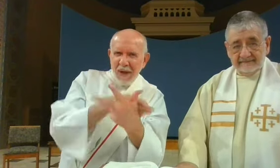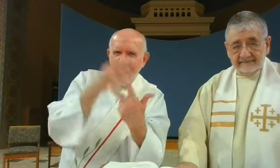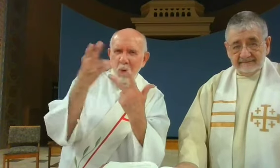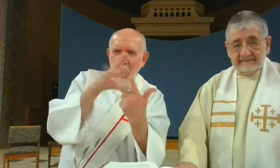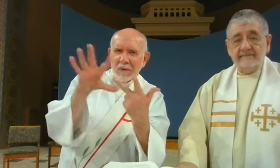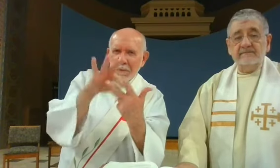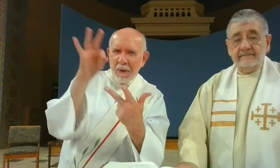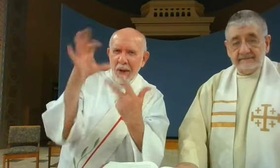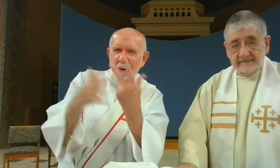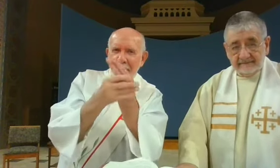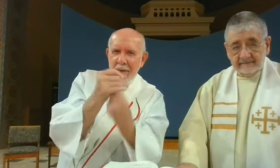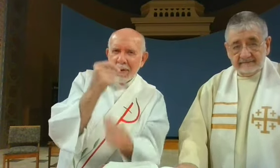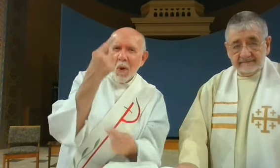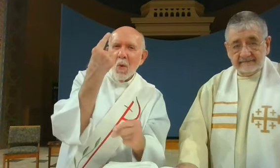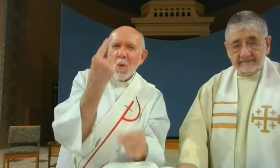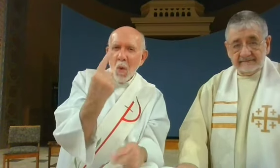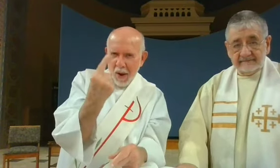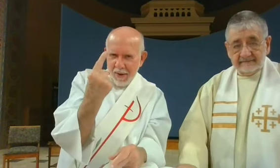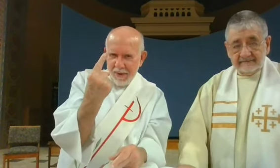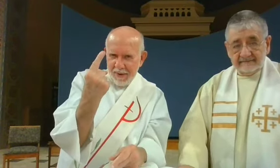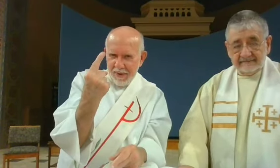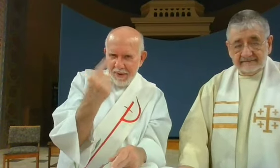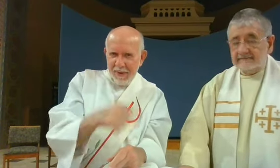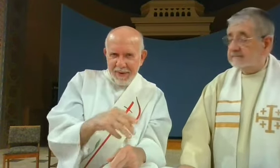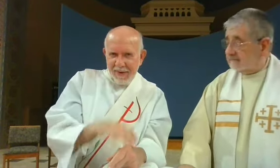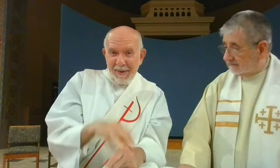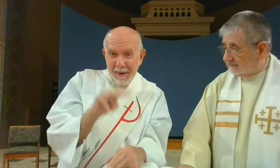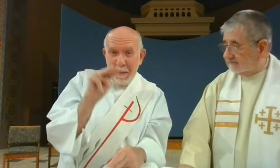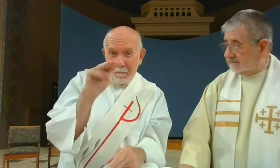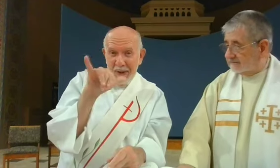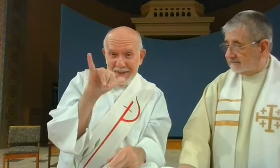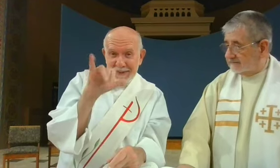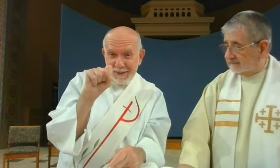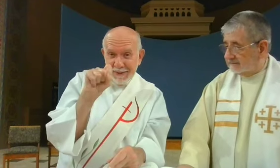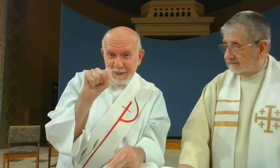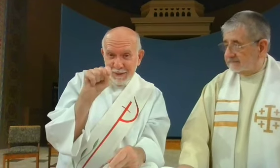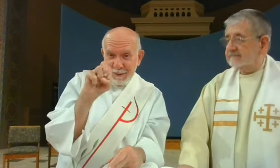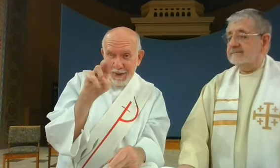The Father, the Son, and the Holy Spirit, the three who are one.